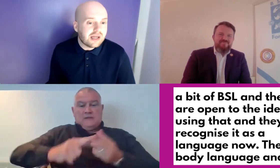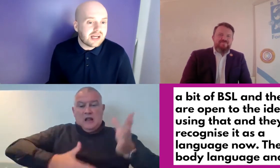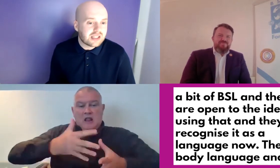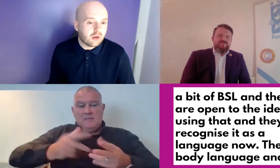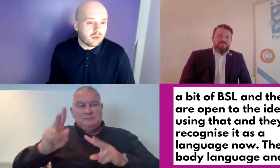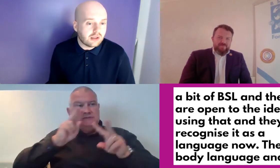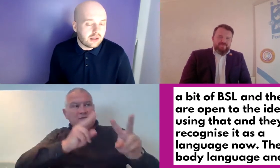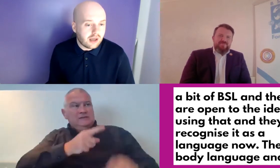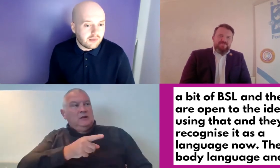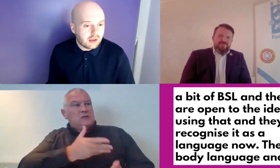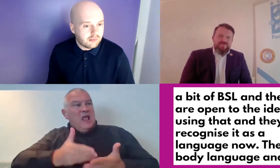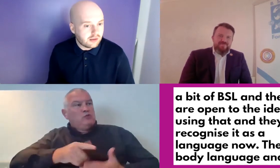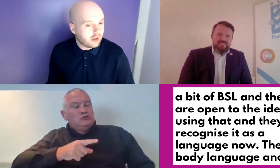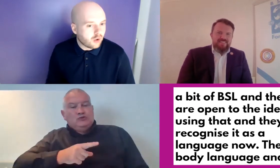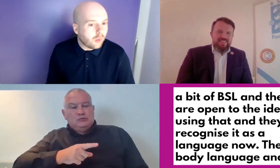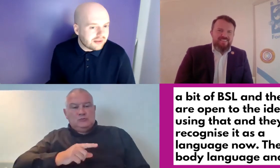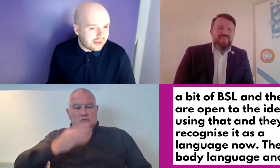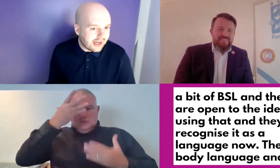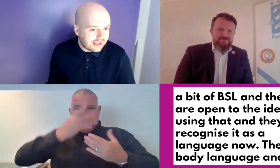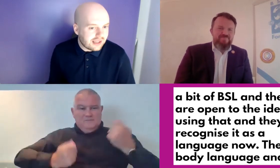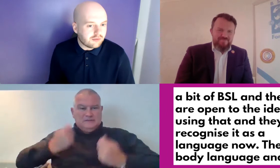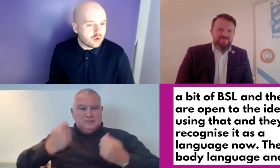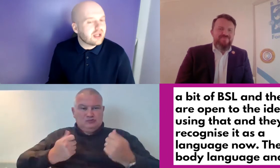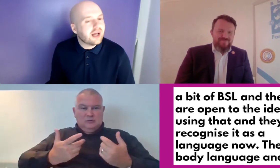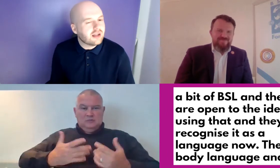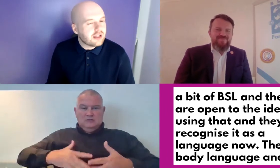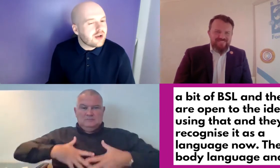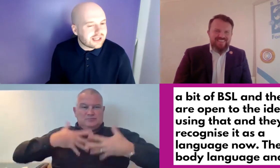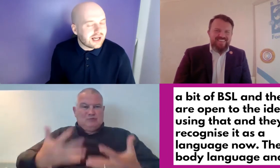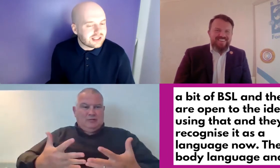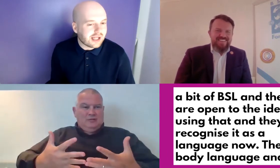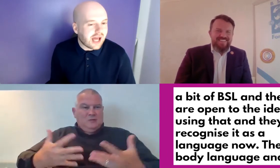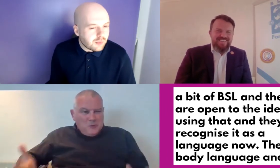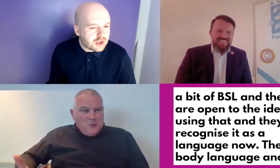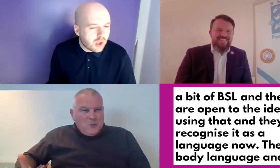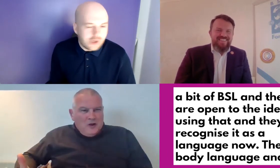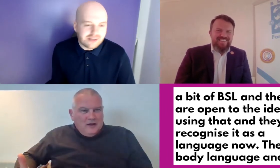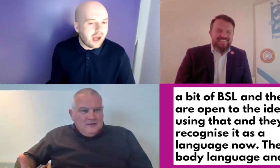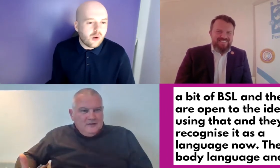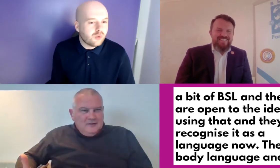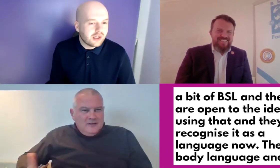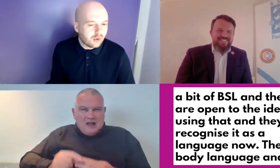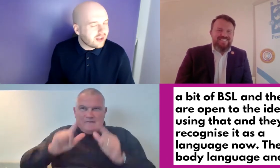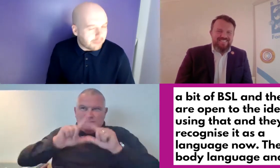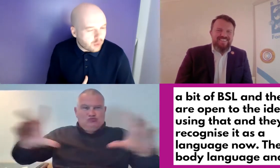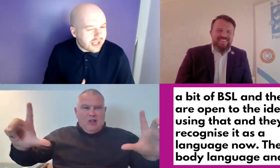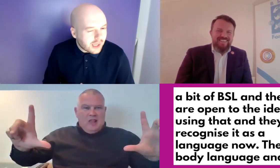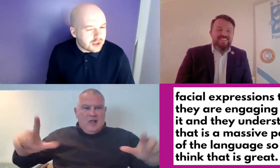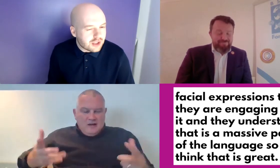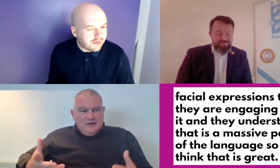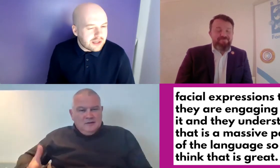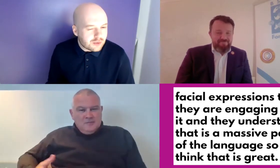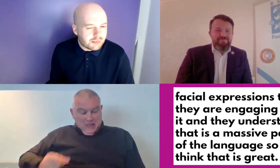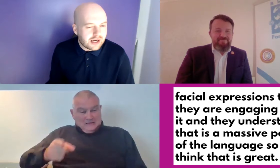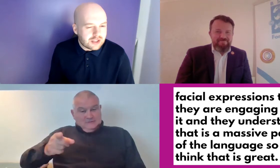of BSL, and they're open to the idea of using it, and they recognise it as a language now. You can tell, in their body language